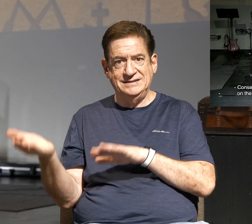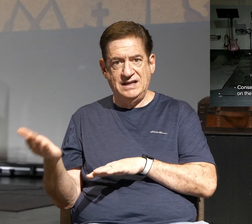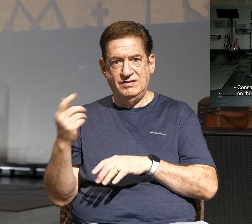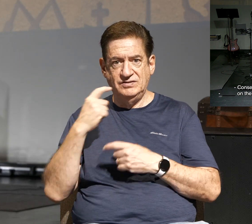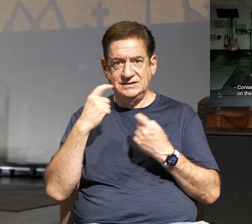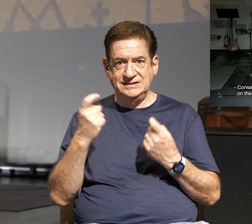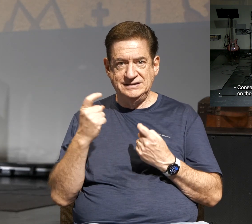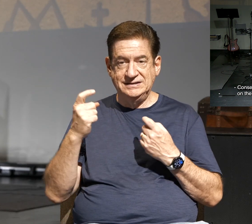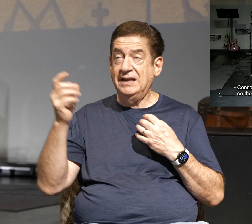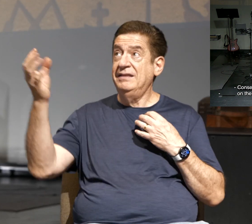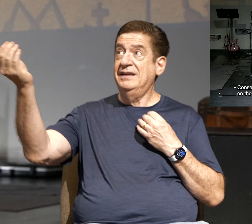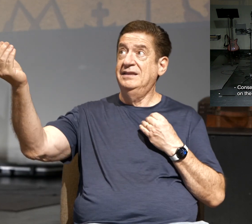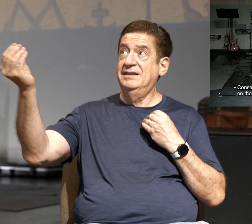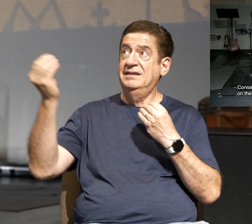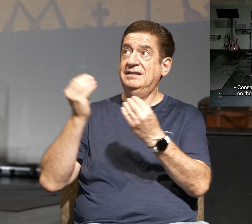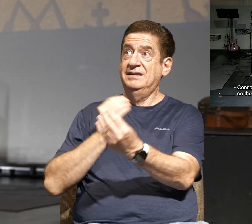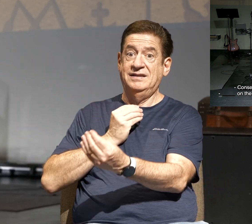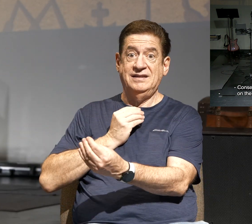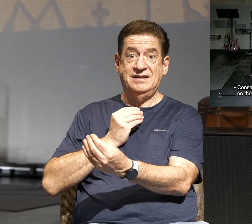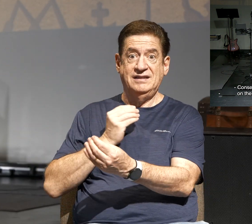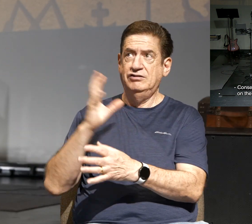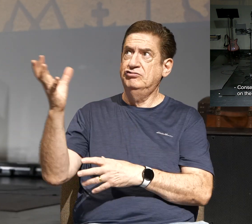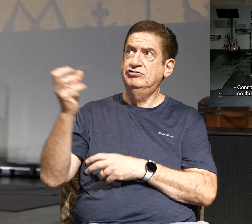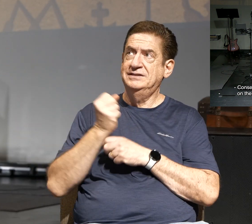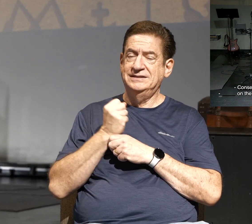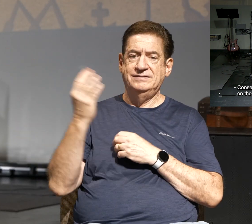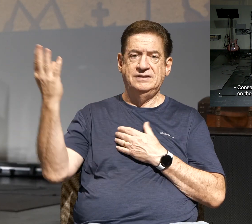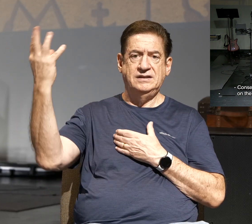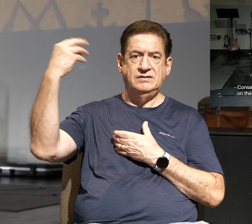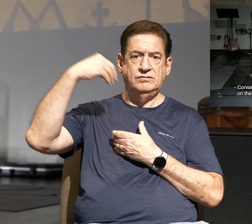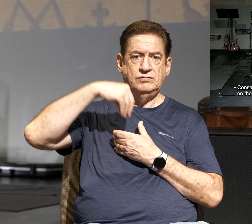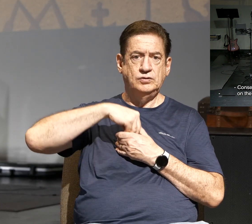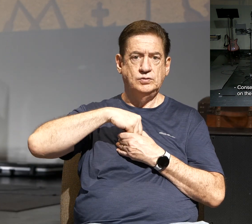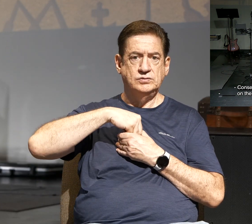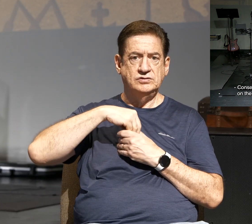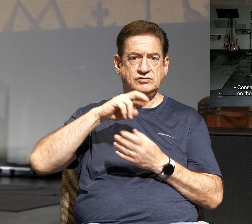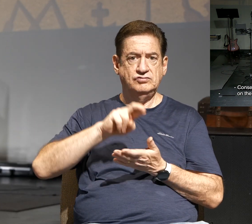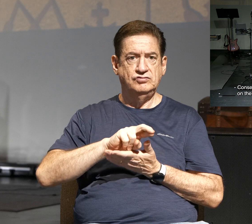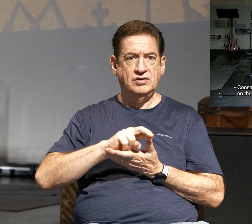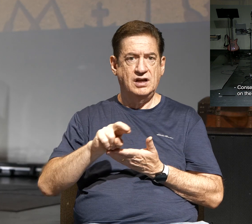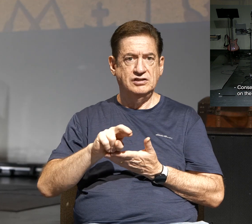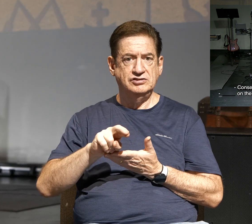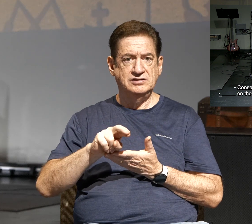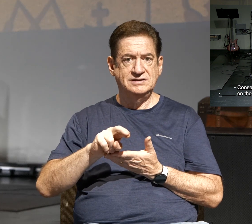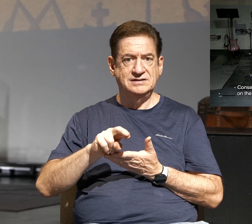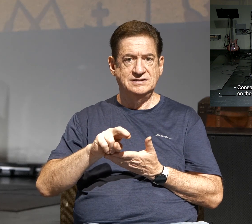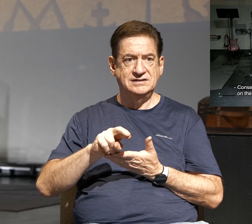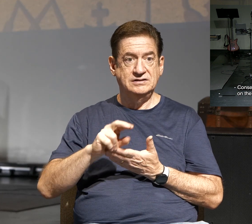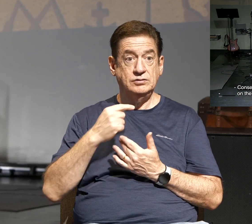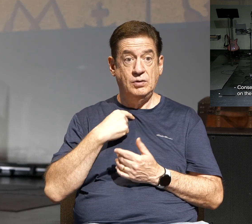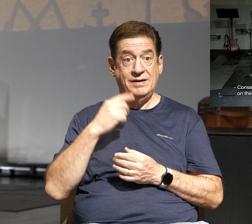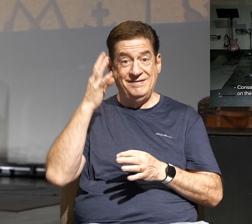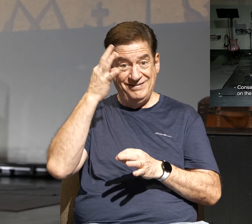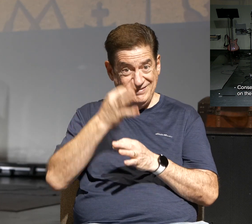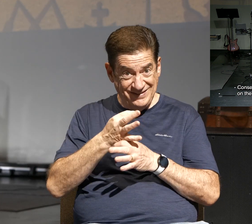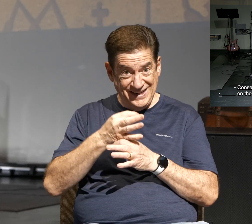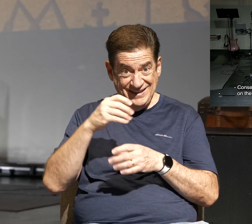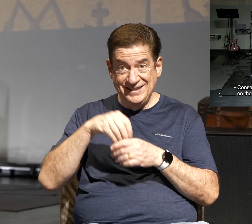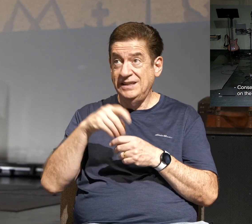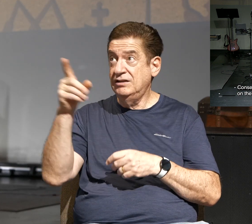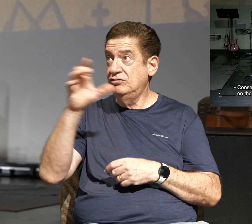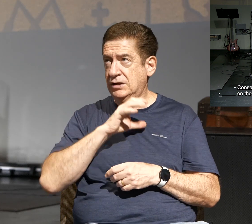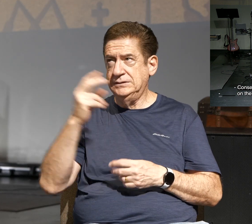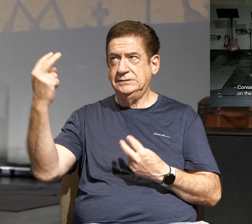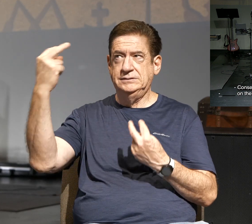we received his, what is called an imputed righteousness. So we put our faith in Christ. That's how God